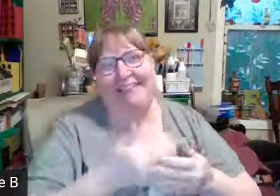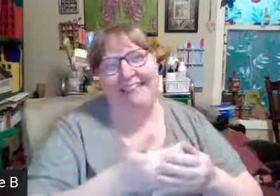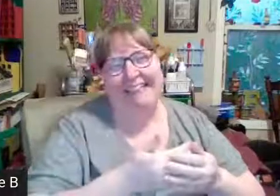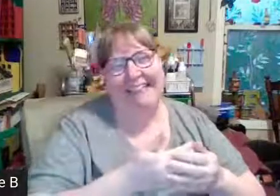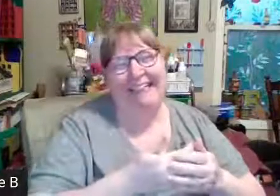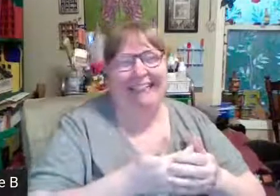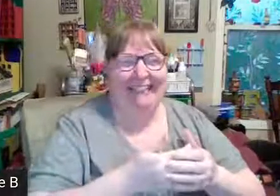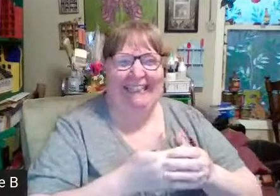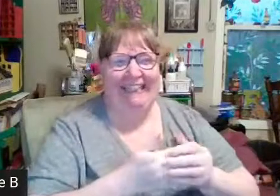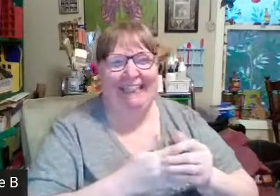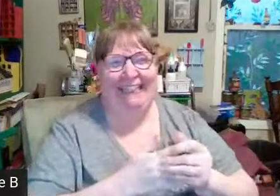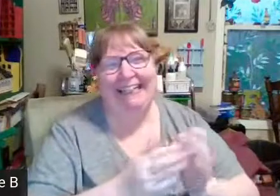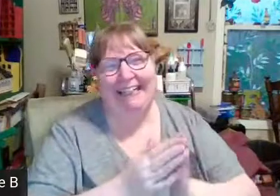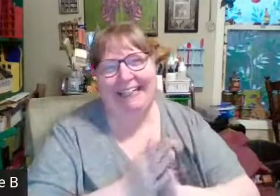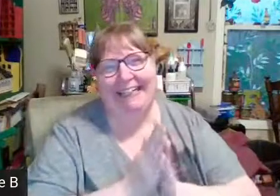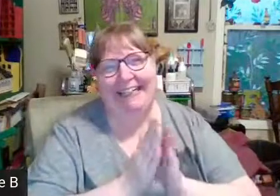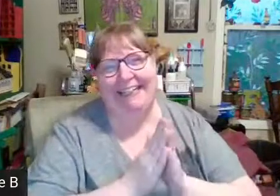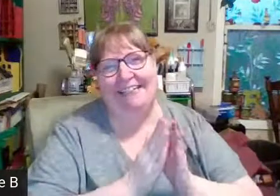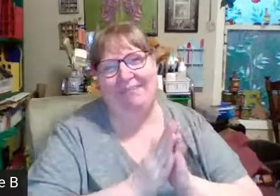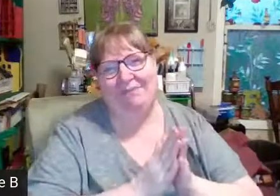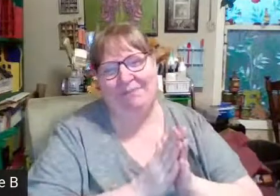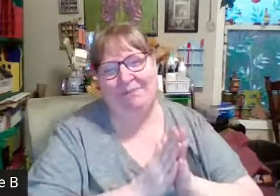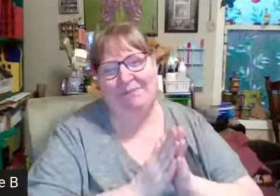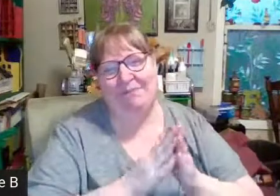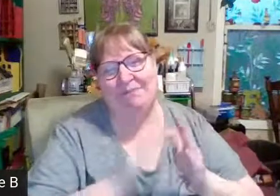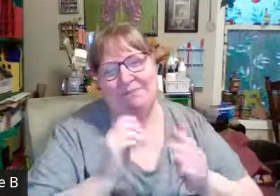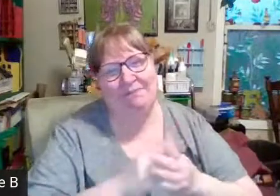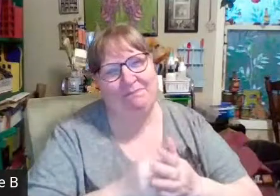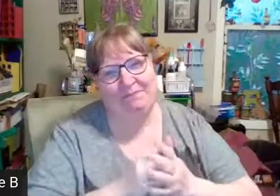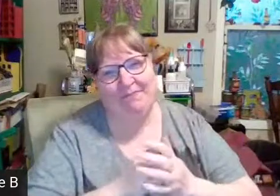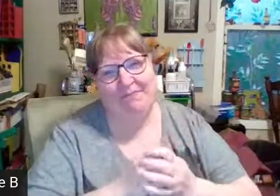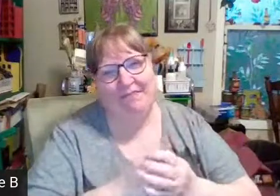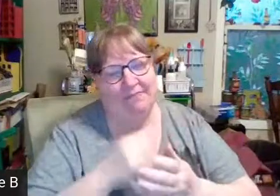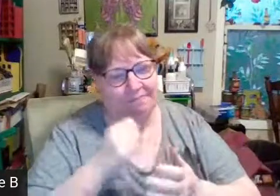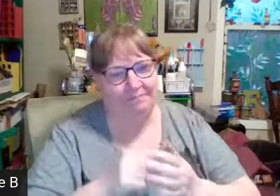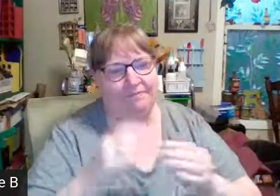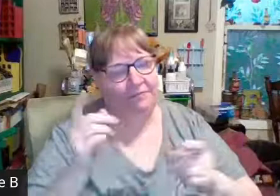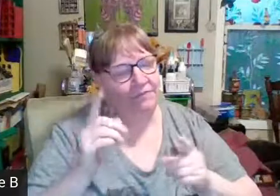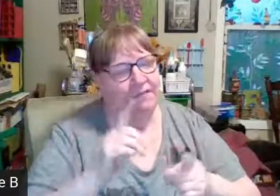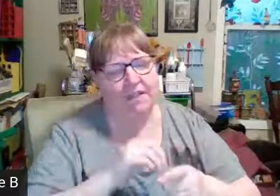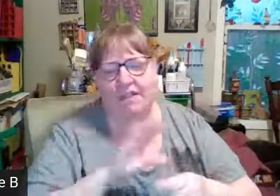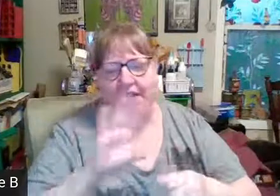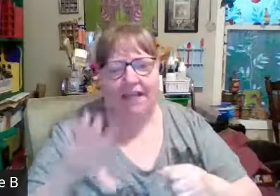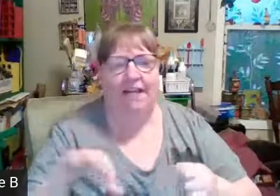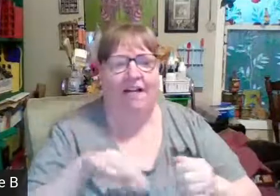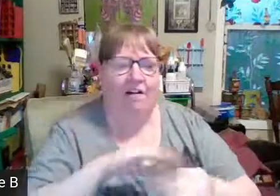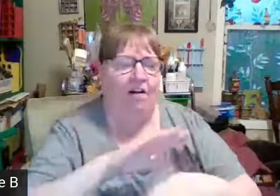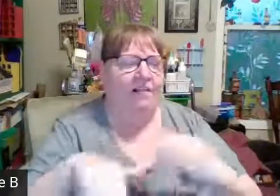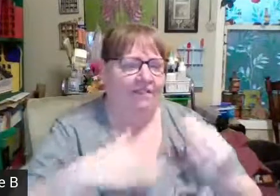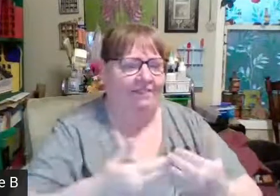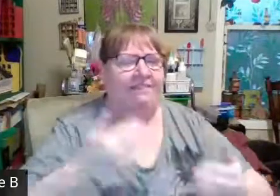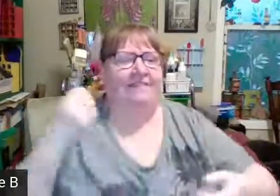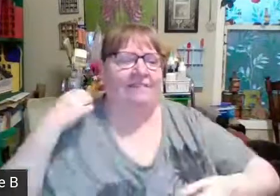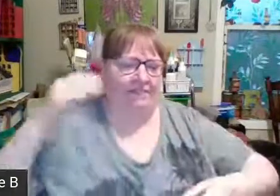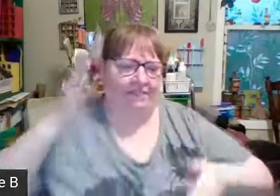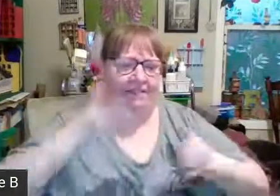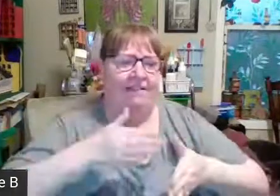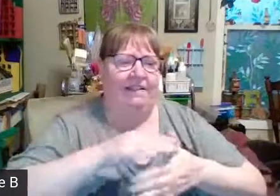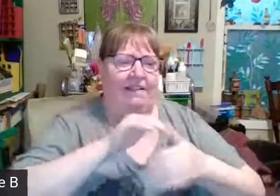three of us do it a little bit different. And I think it's good for them to know that, because I view it very different when I grab the